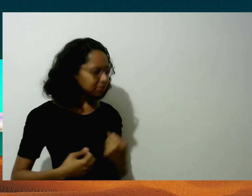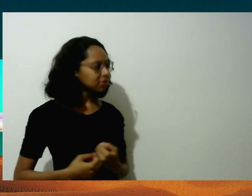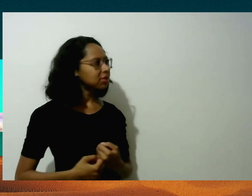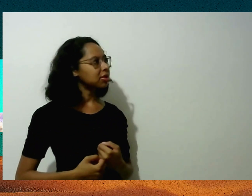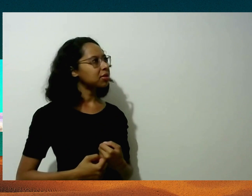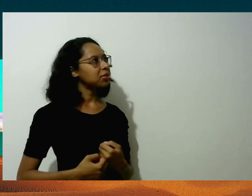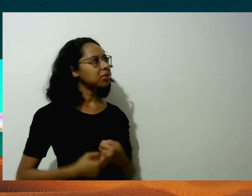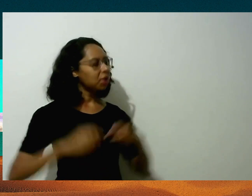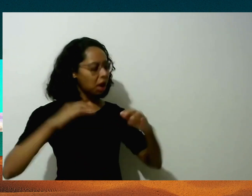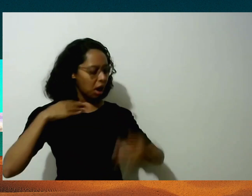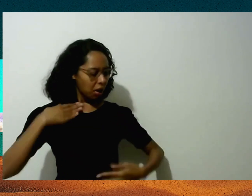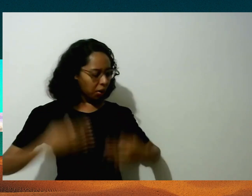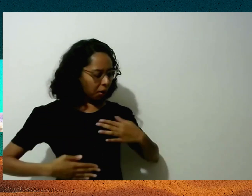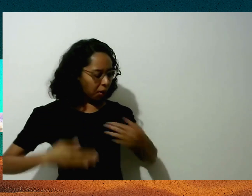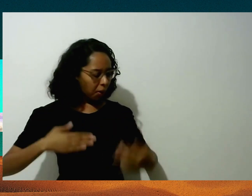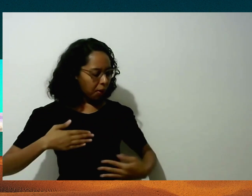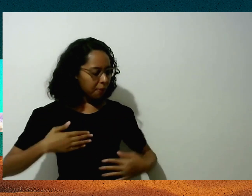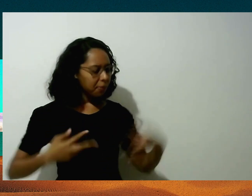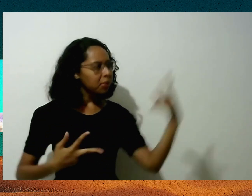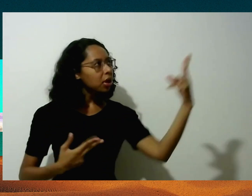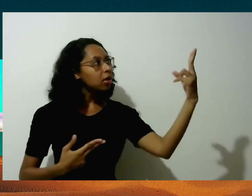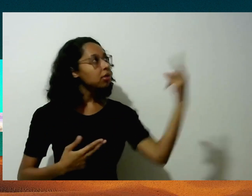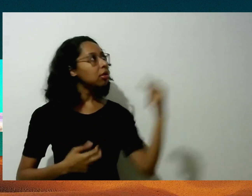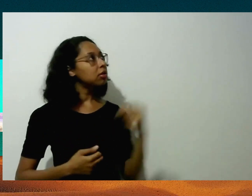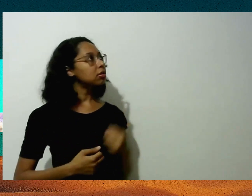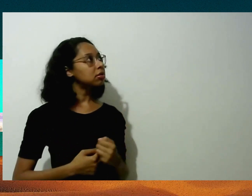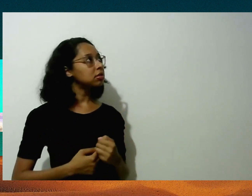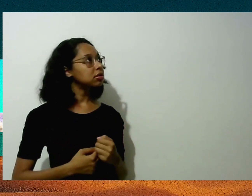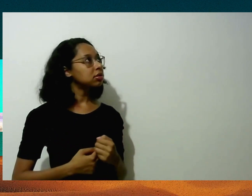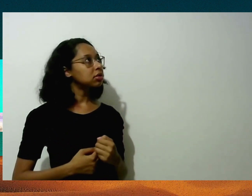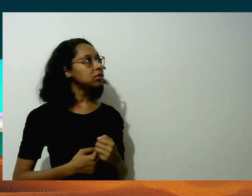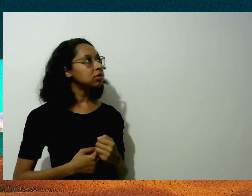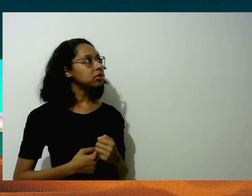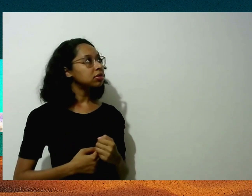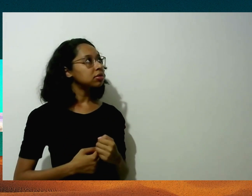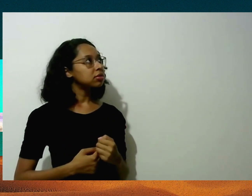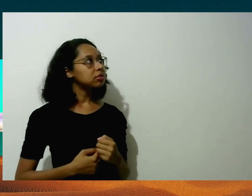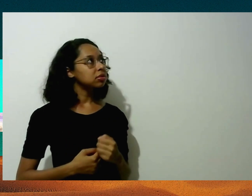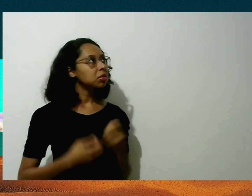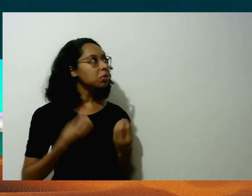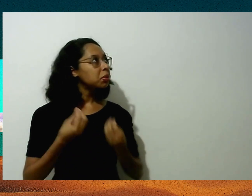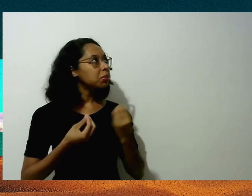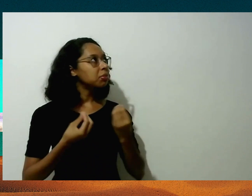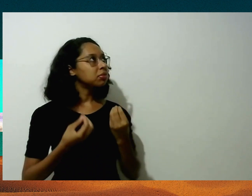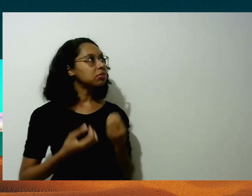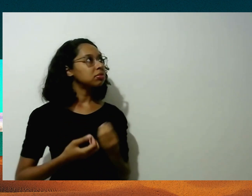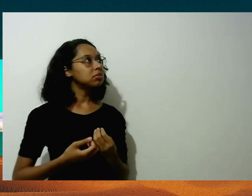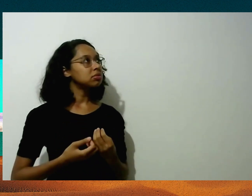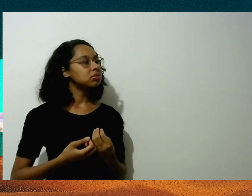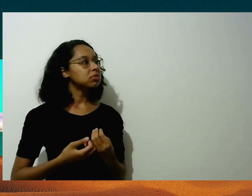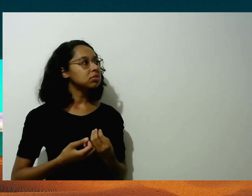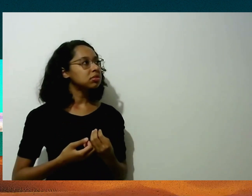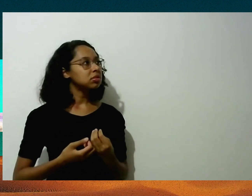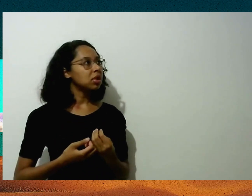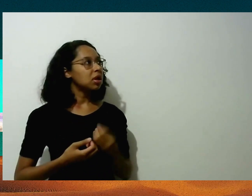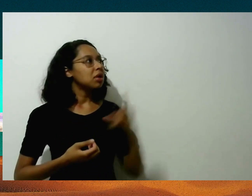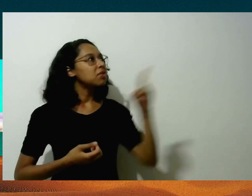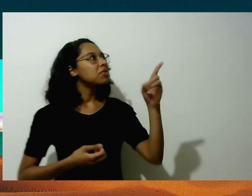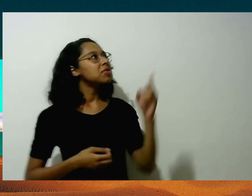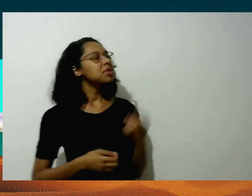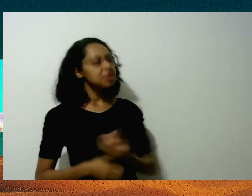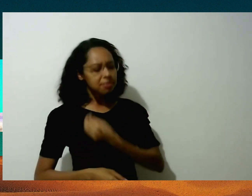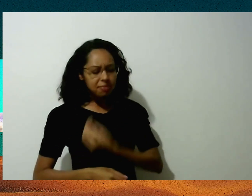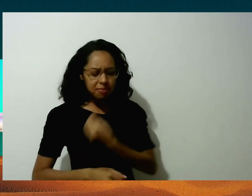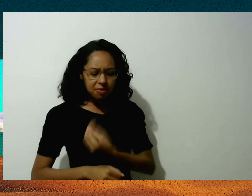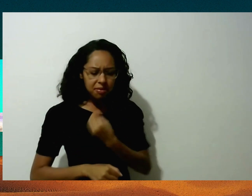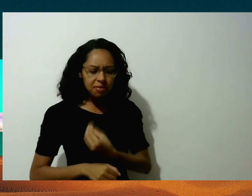Acaso vês tu como vê o homem? Or do you see as a man sees? São os teus dias como os dias do mortal? Are your